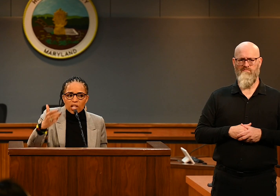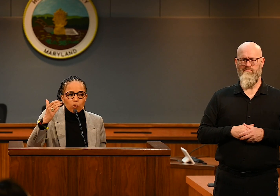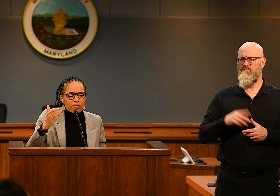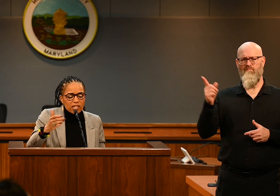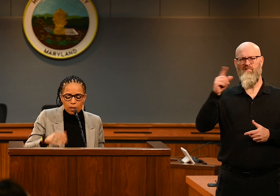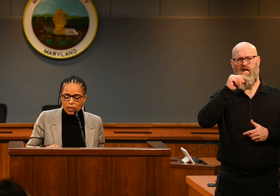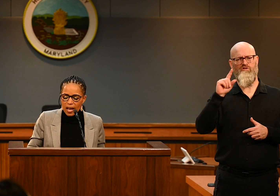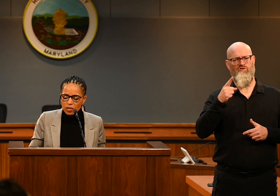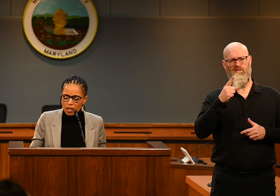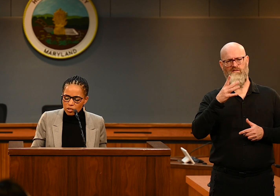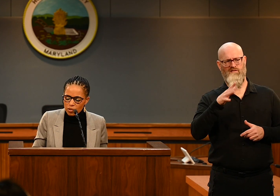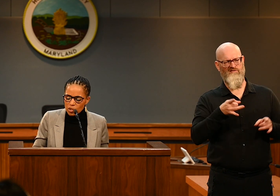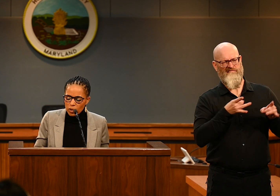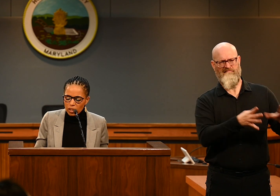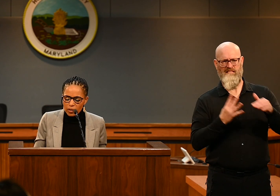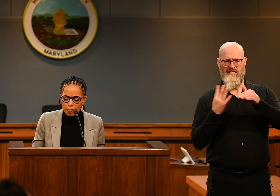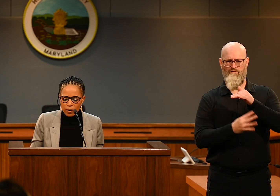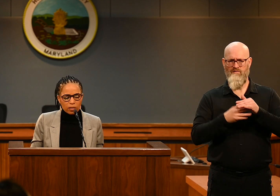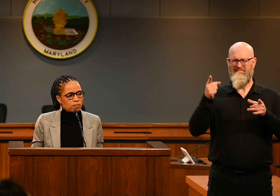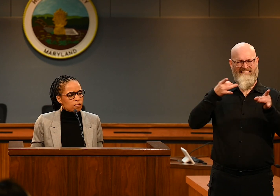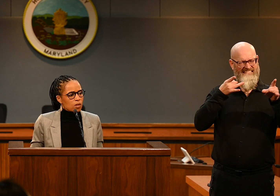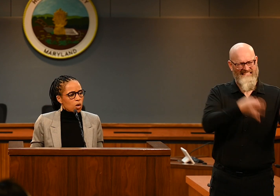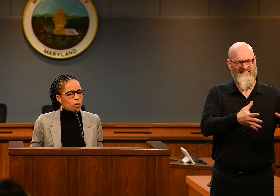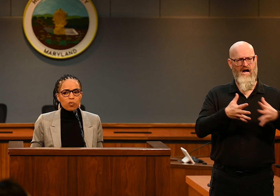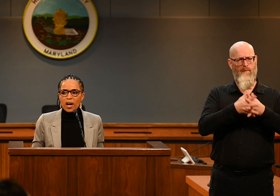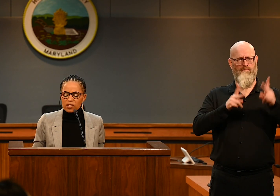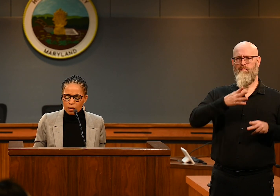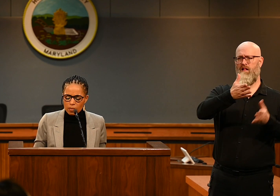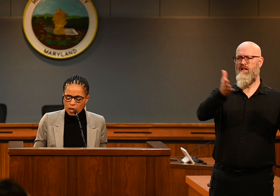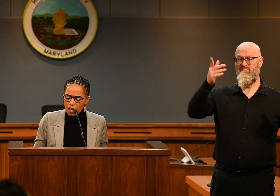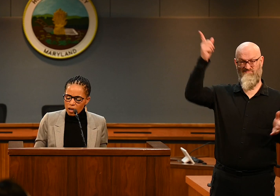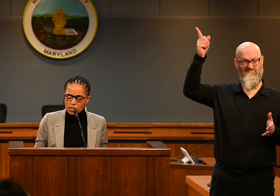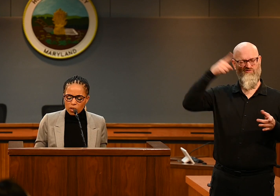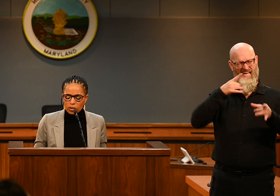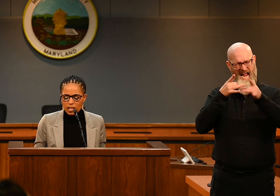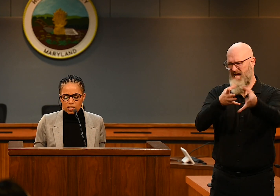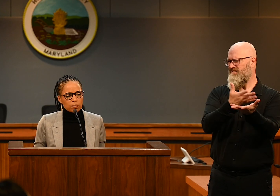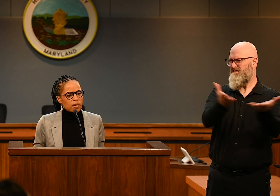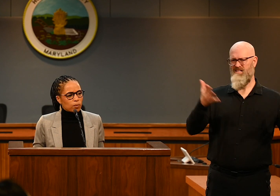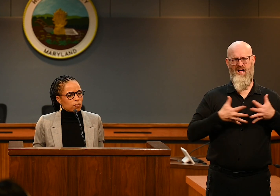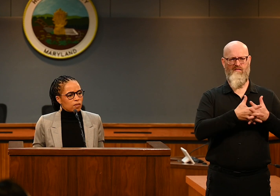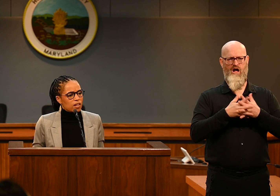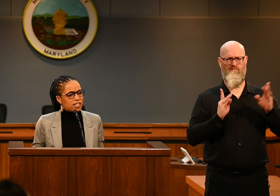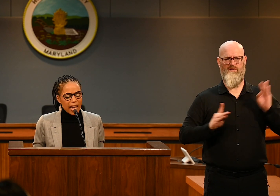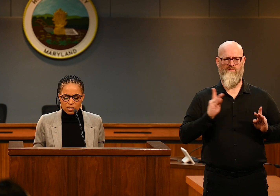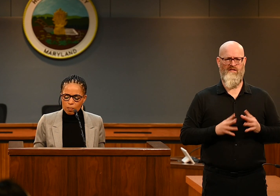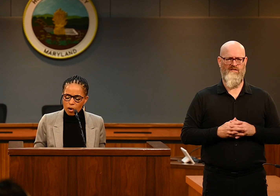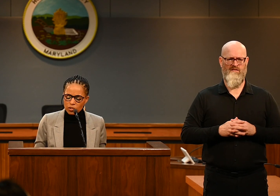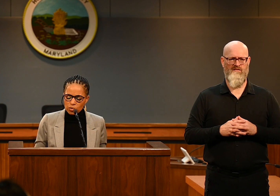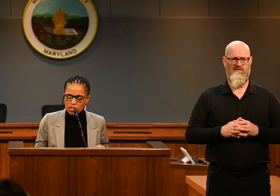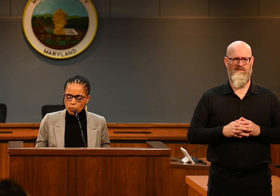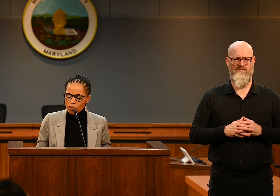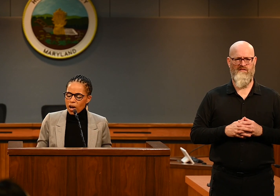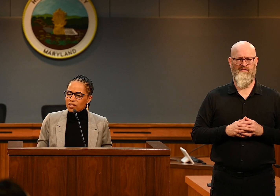people in general. We've seen it play out in our streets, and we're clear about it. We've watched them assault innocent people, snatch them